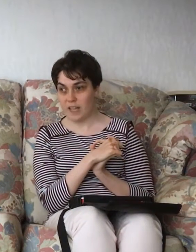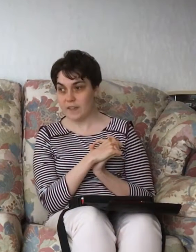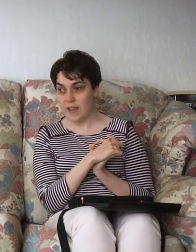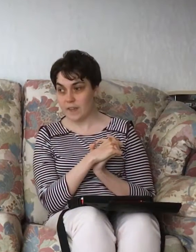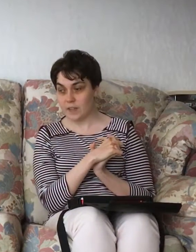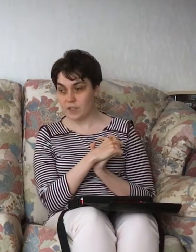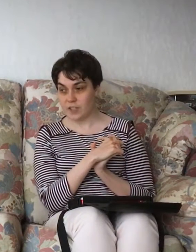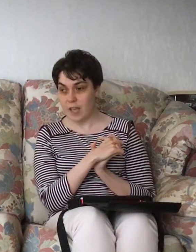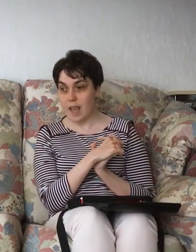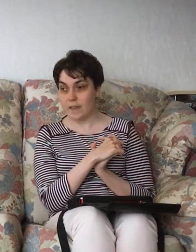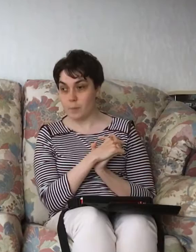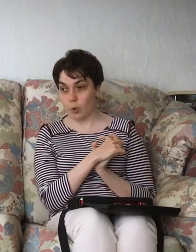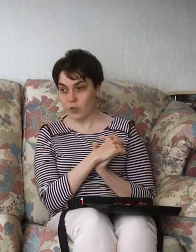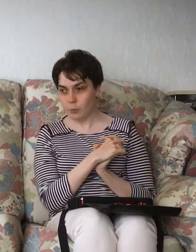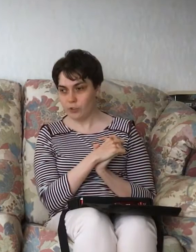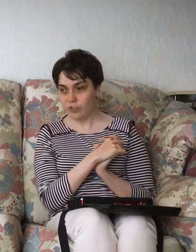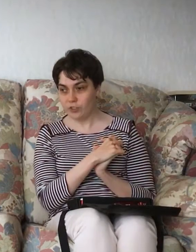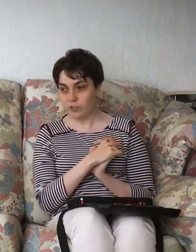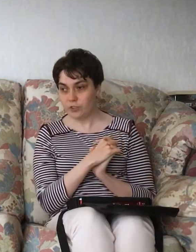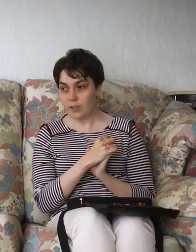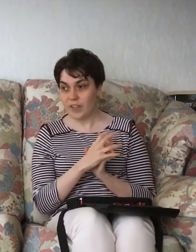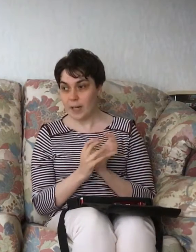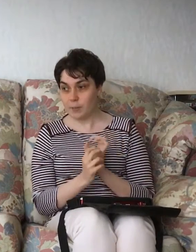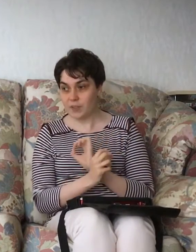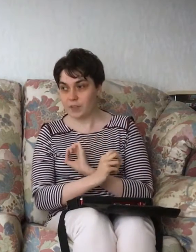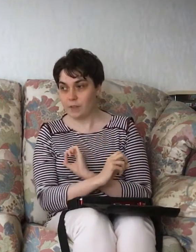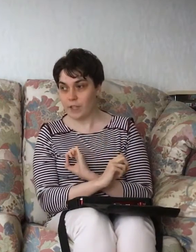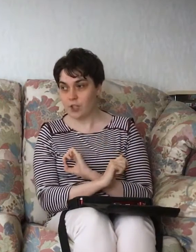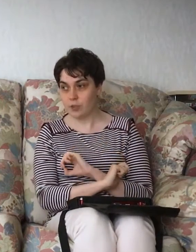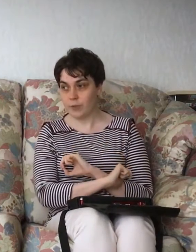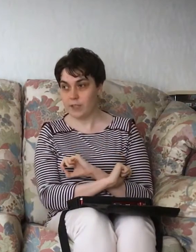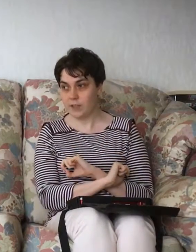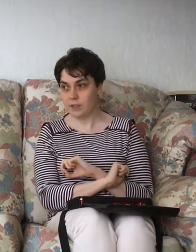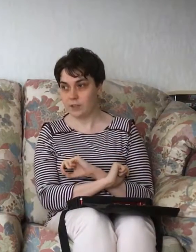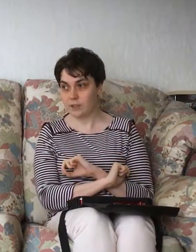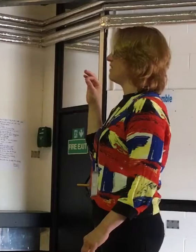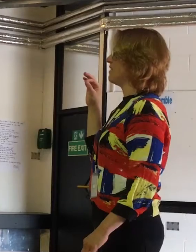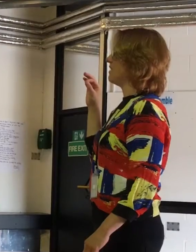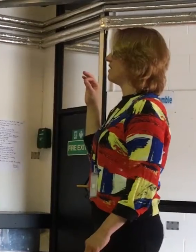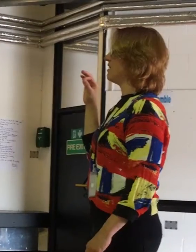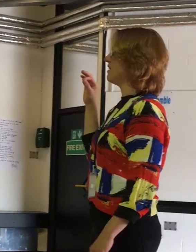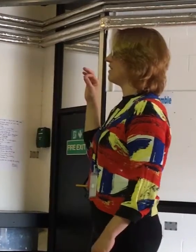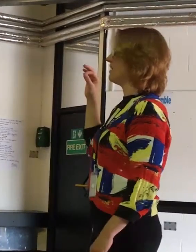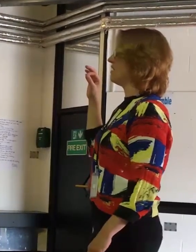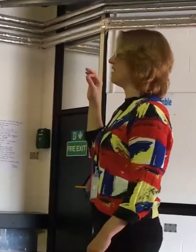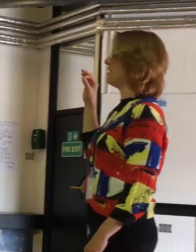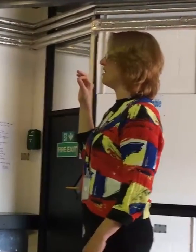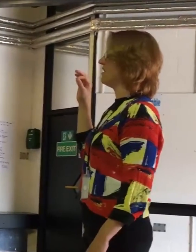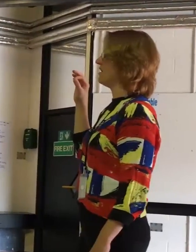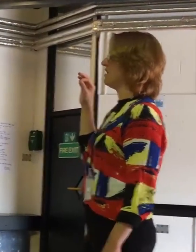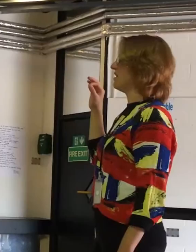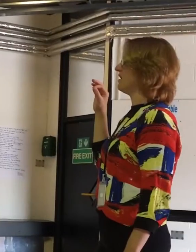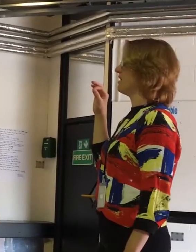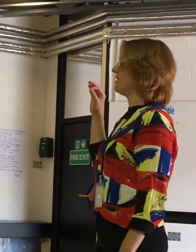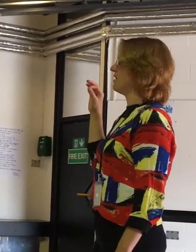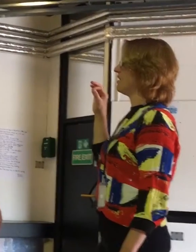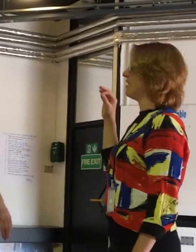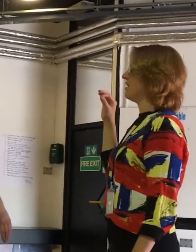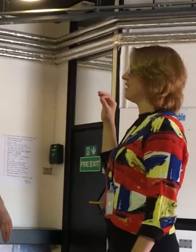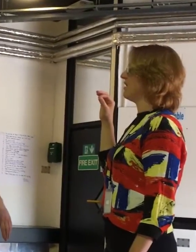is it possible to adapt conventional theatre, you know, and to what extent? And I think we've come to the basic